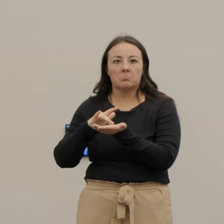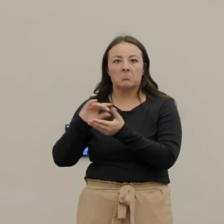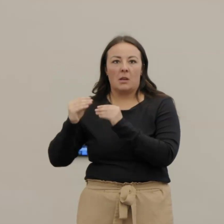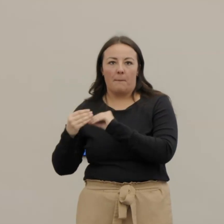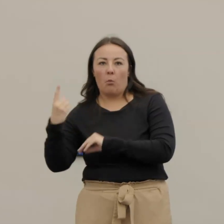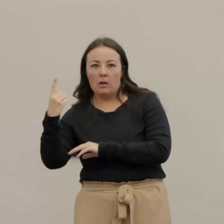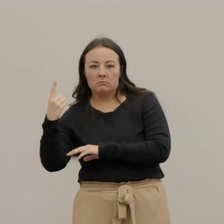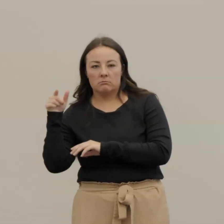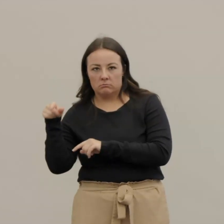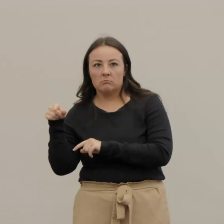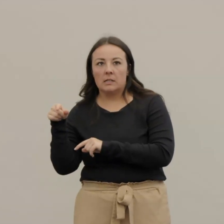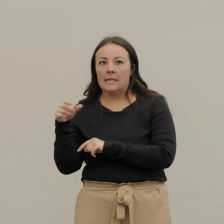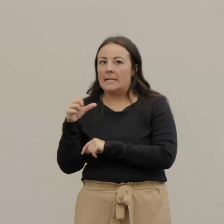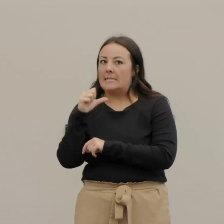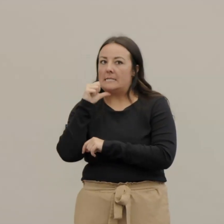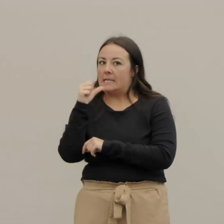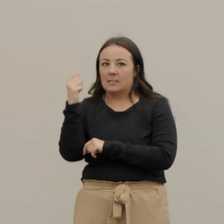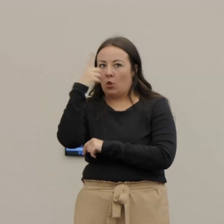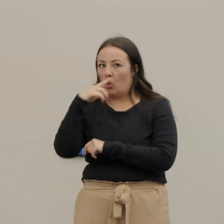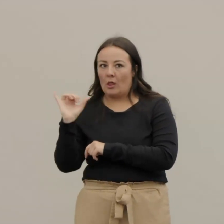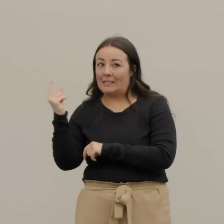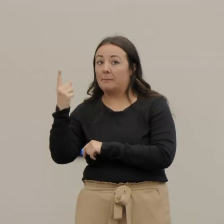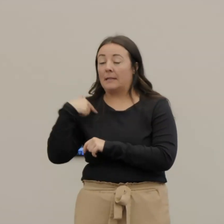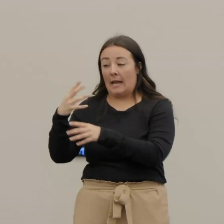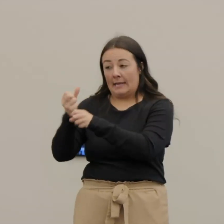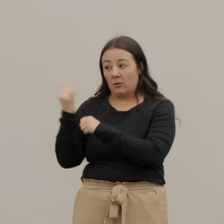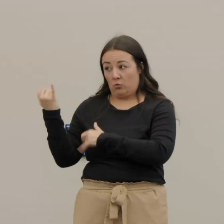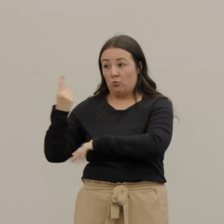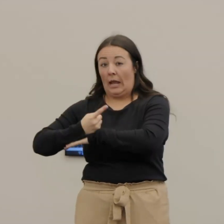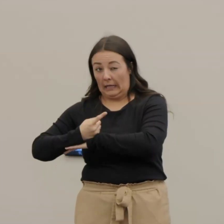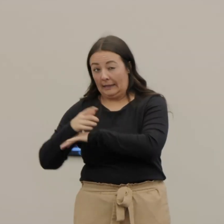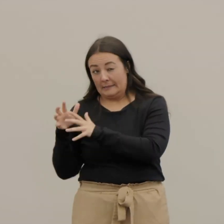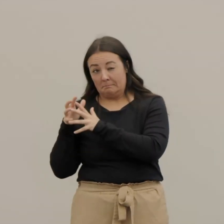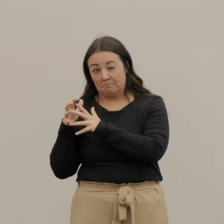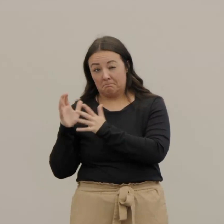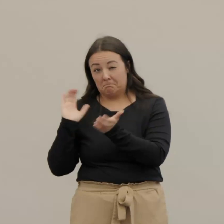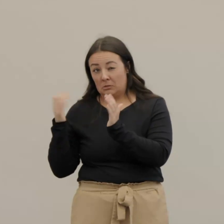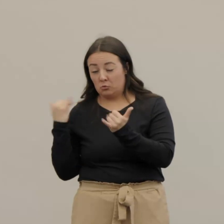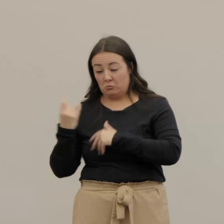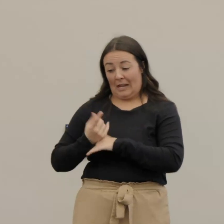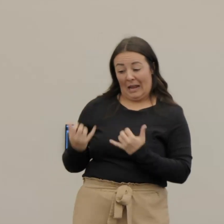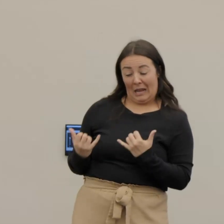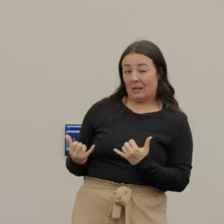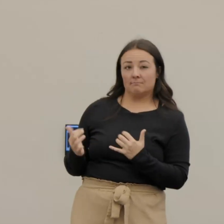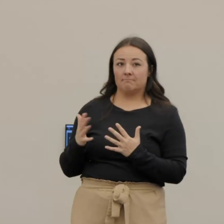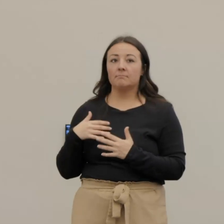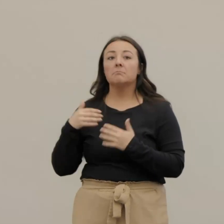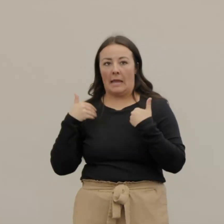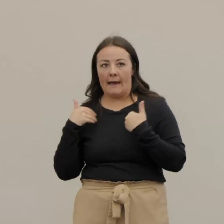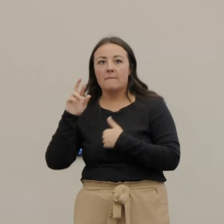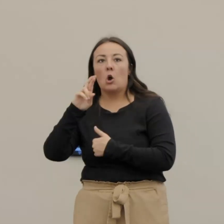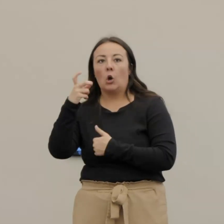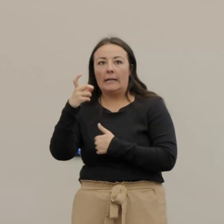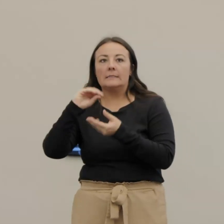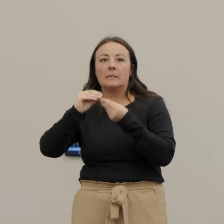not look like something I get today at my pharmacy as much. There's an RX number and a date at the